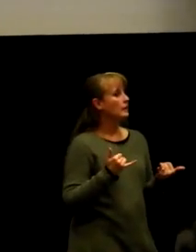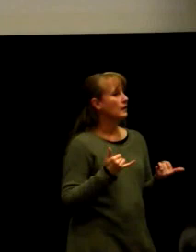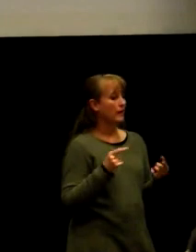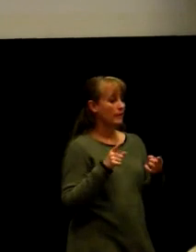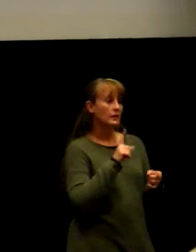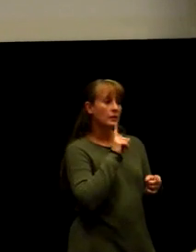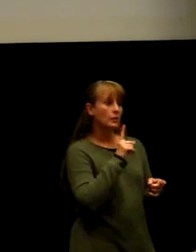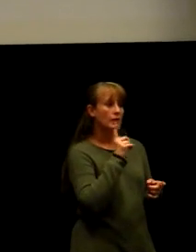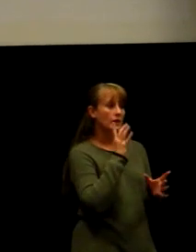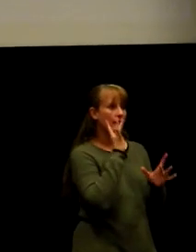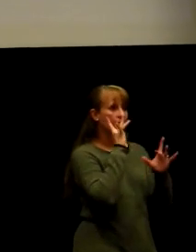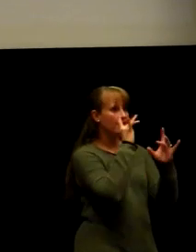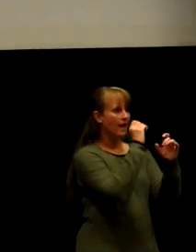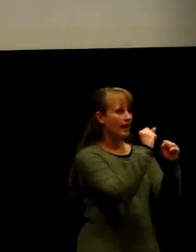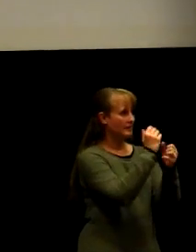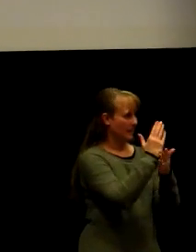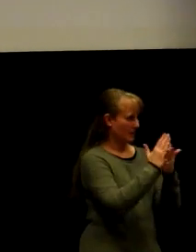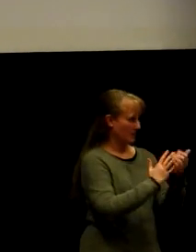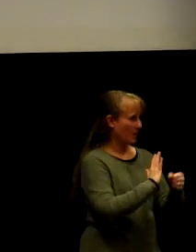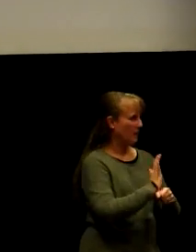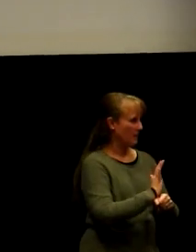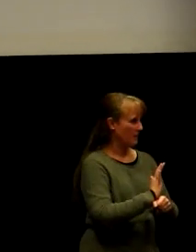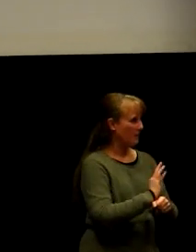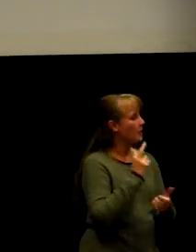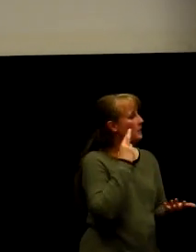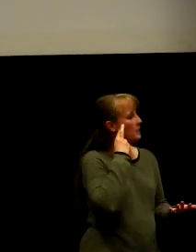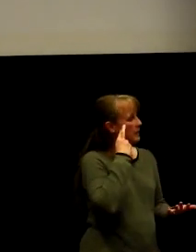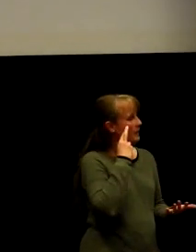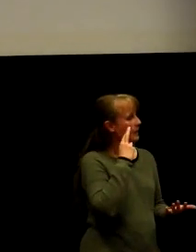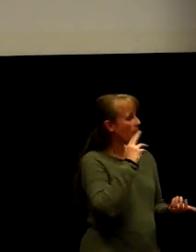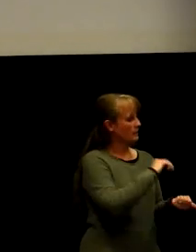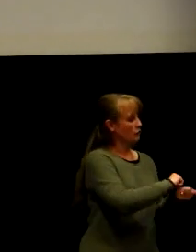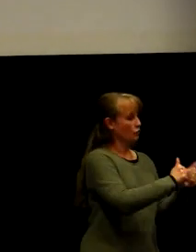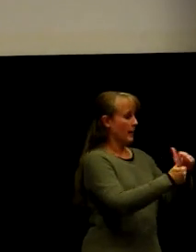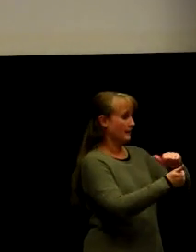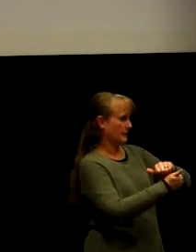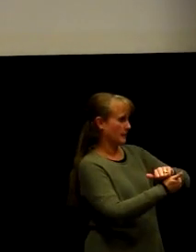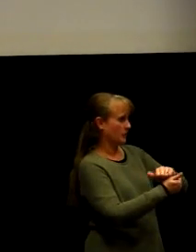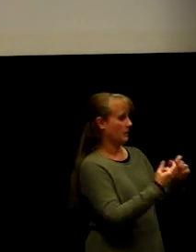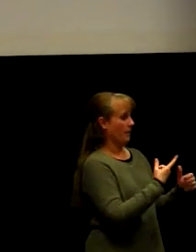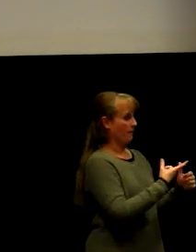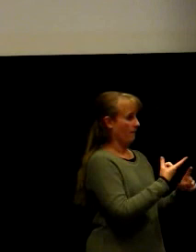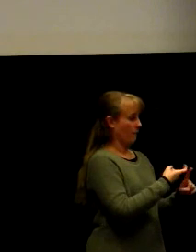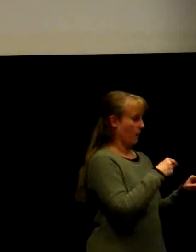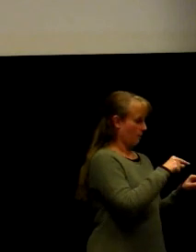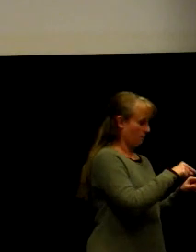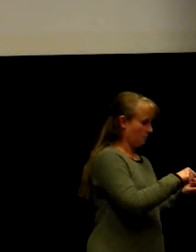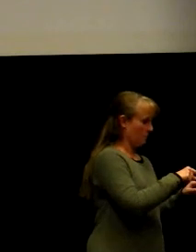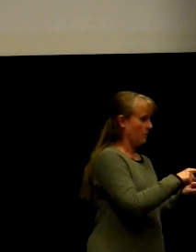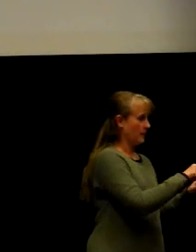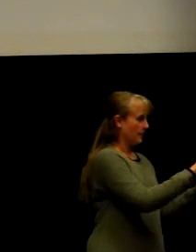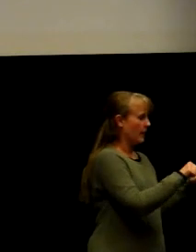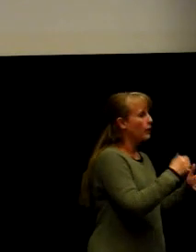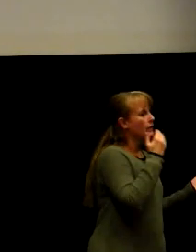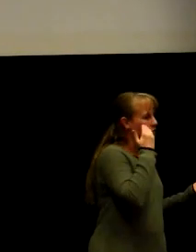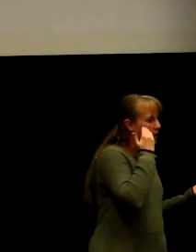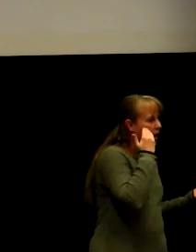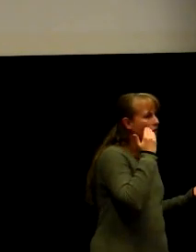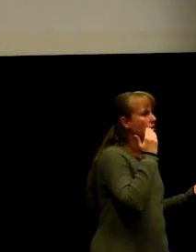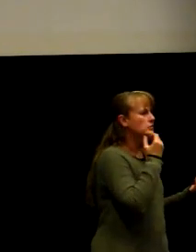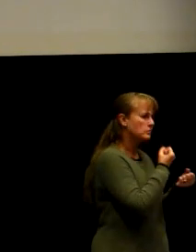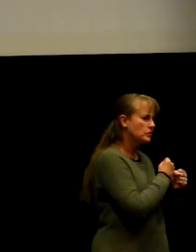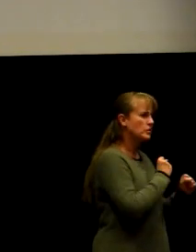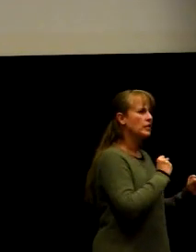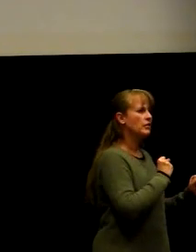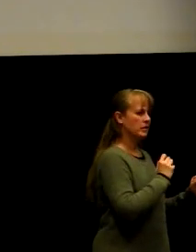This is a really fascinating part of the film because the transition is basically moving from the realm of knowledge and